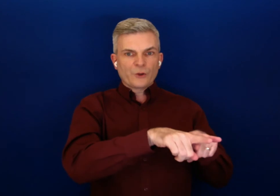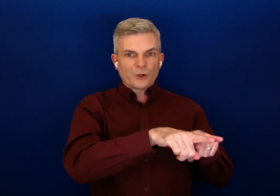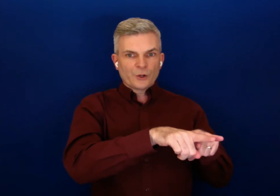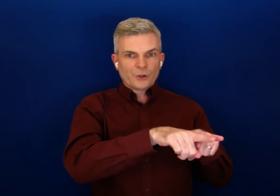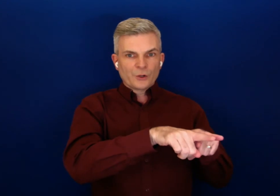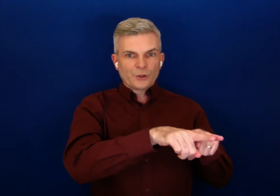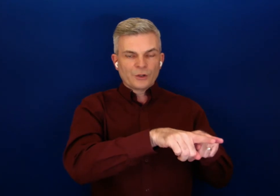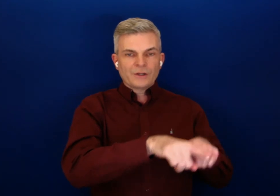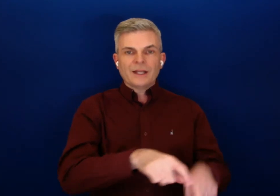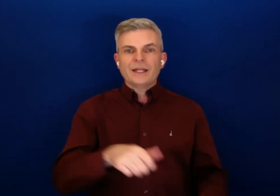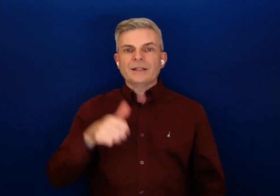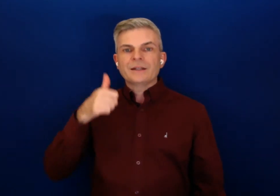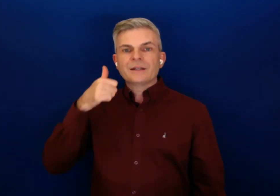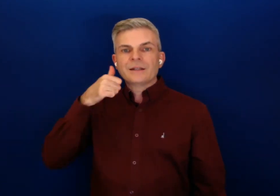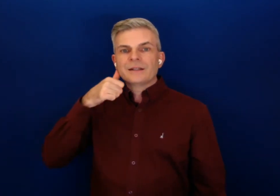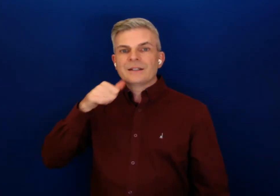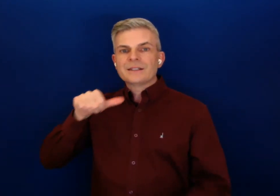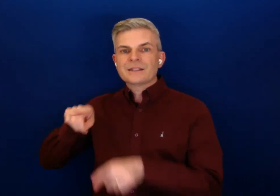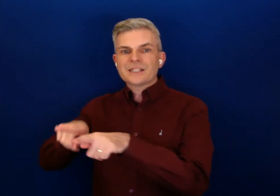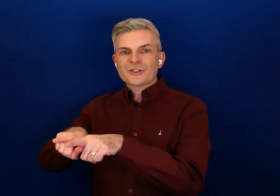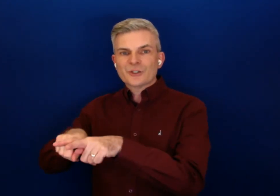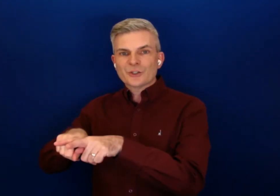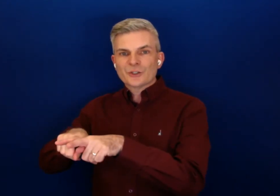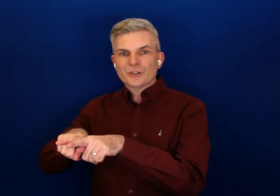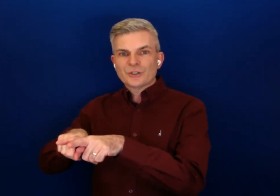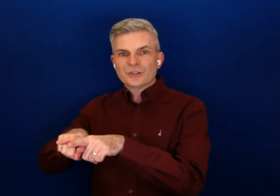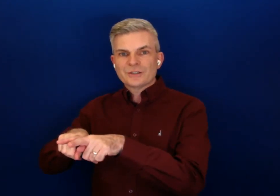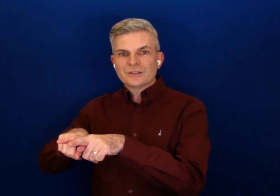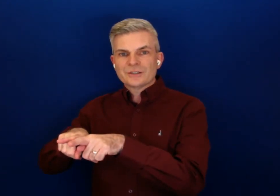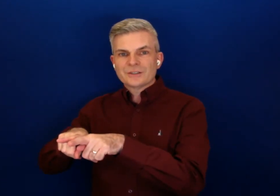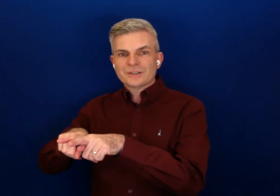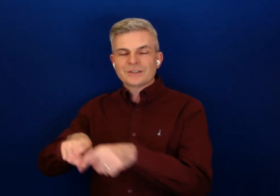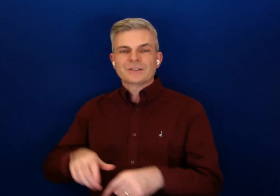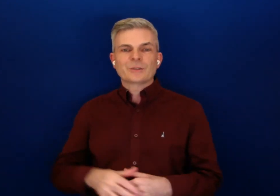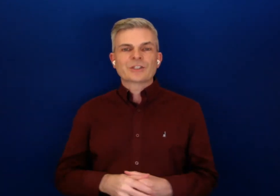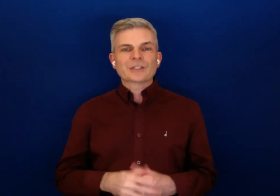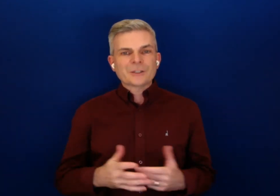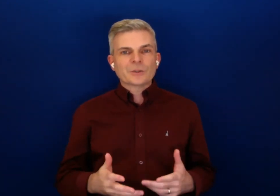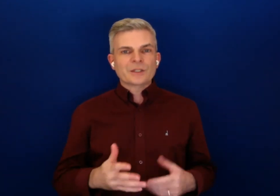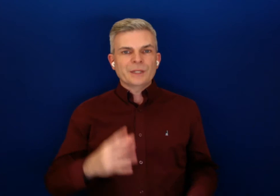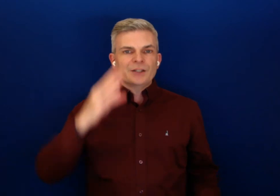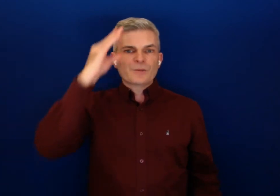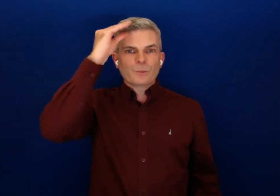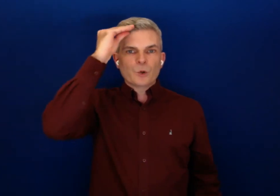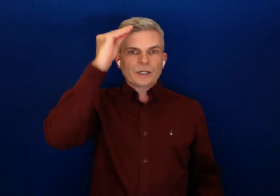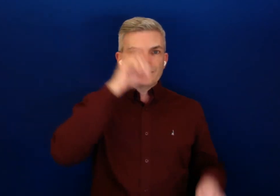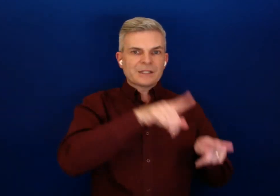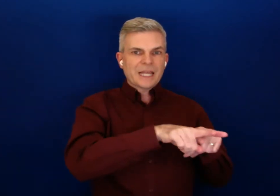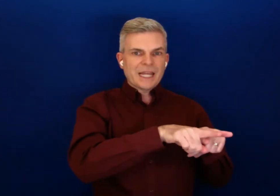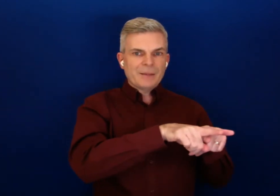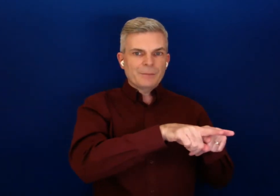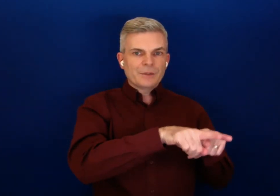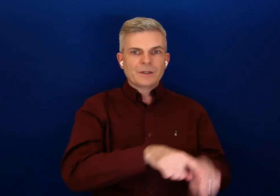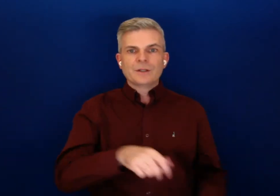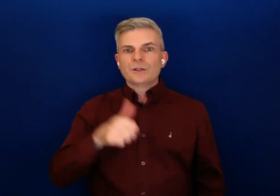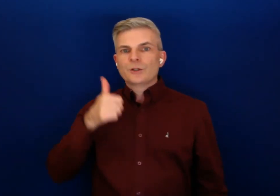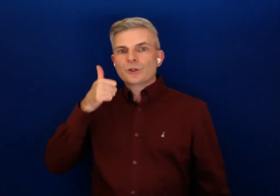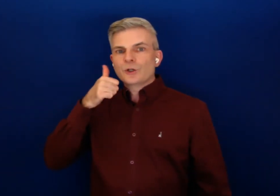brother and sister, which literally means boy same,